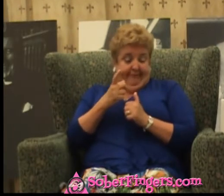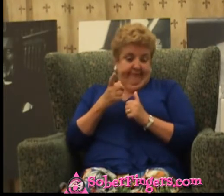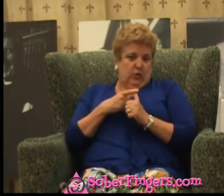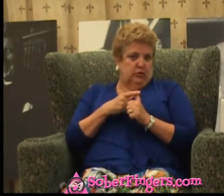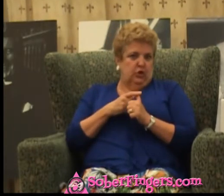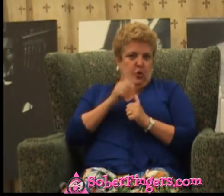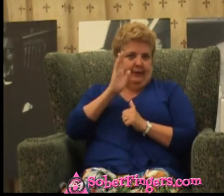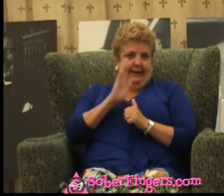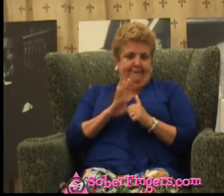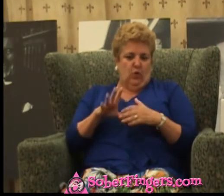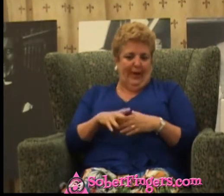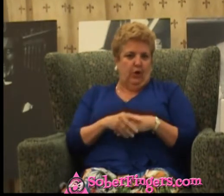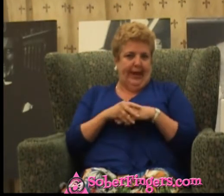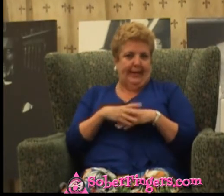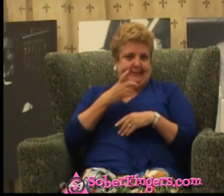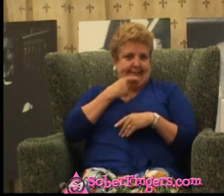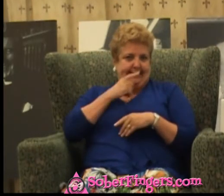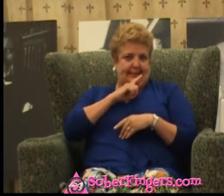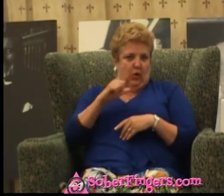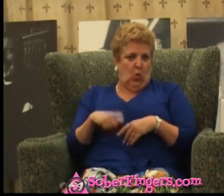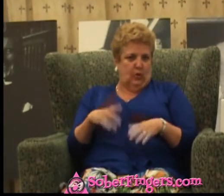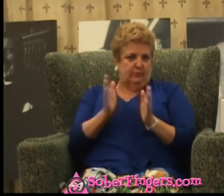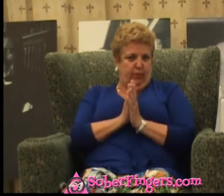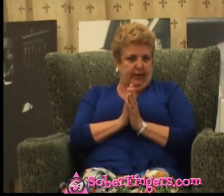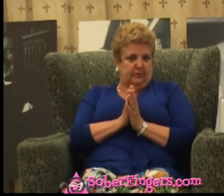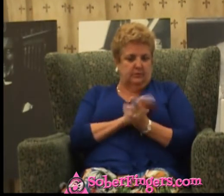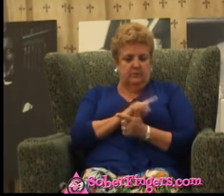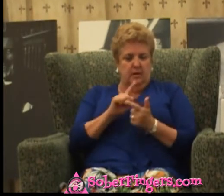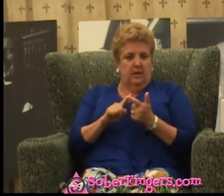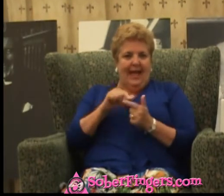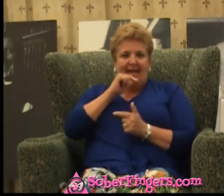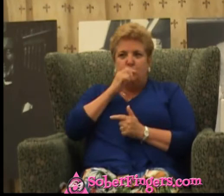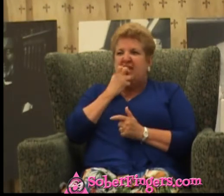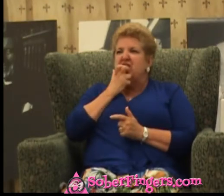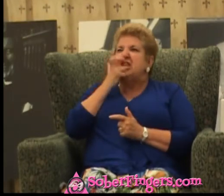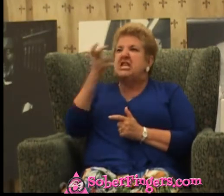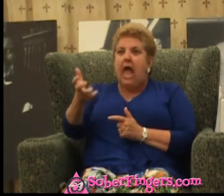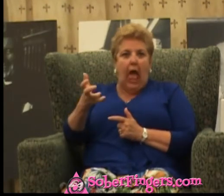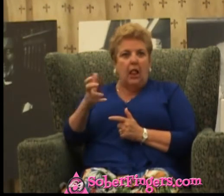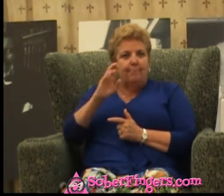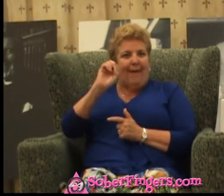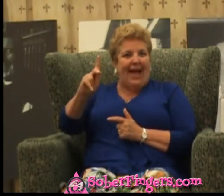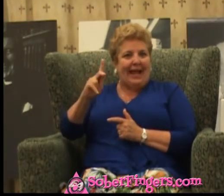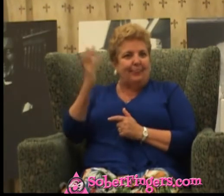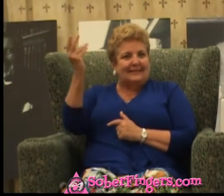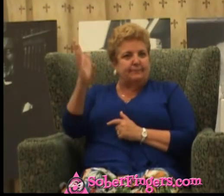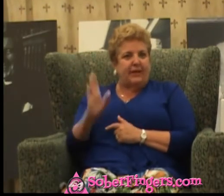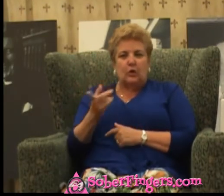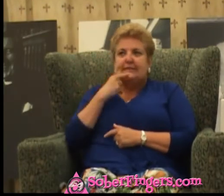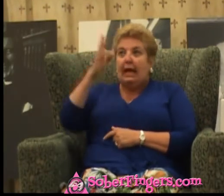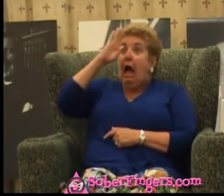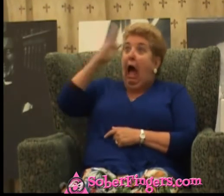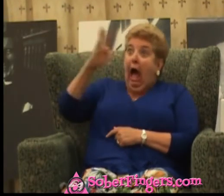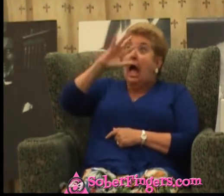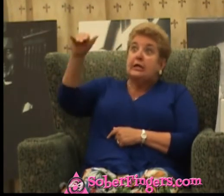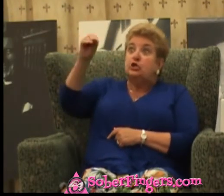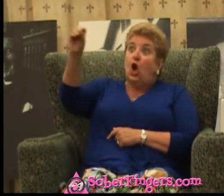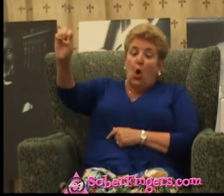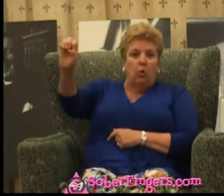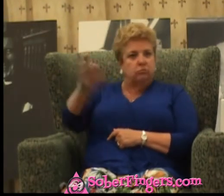saying the Lord's Prayer. You didn't yell back at the speaker, "Hi, Joe." And you didn't read